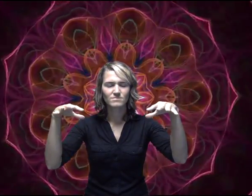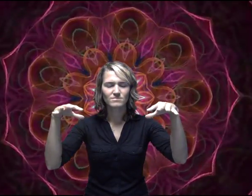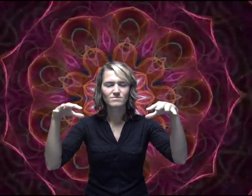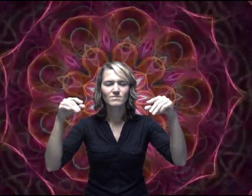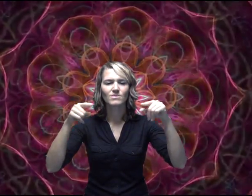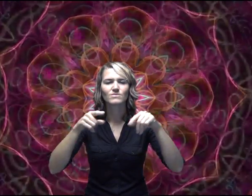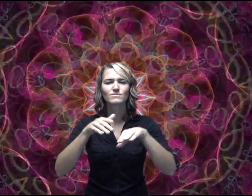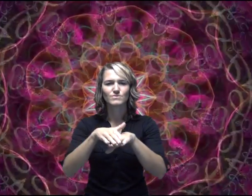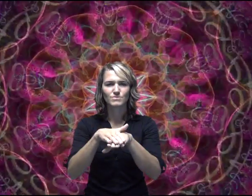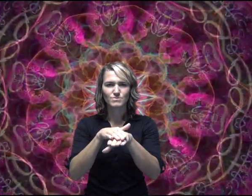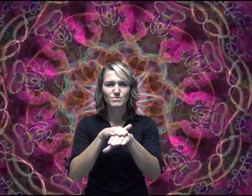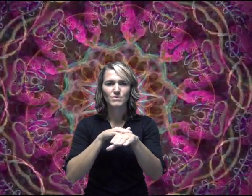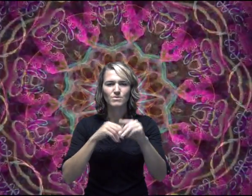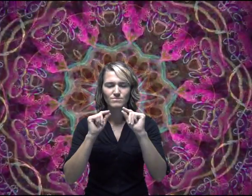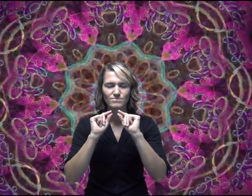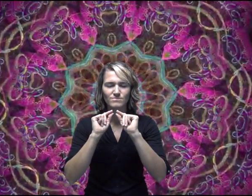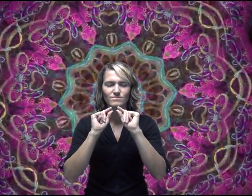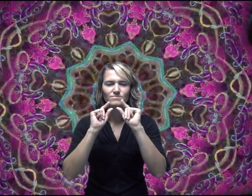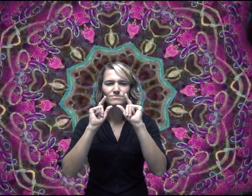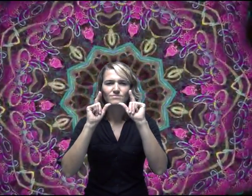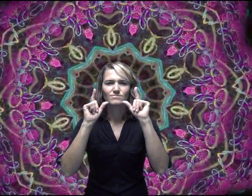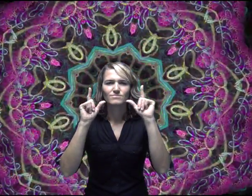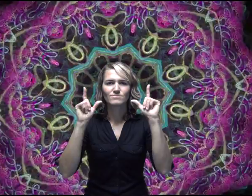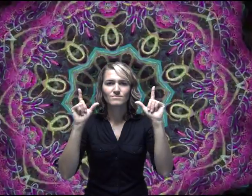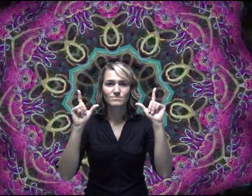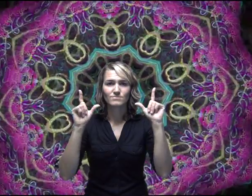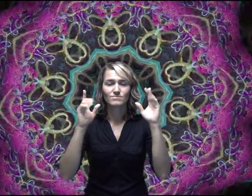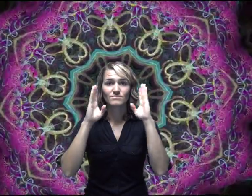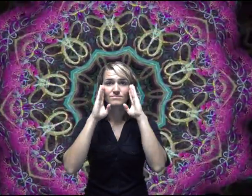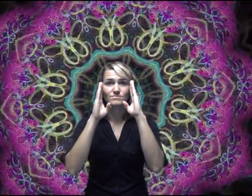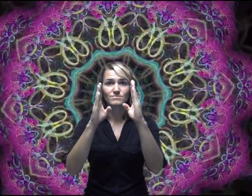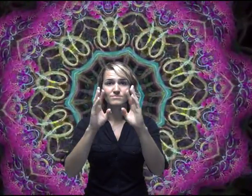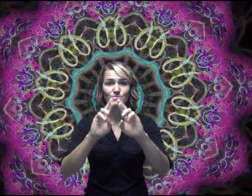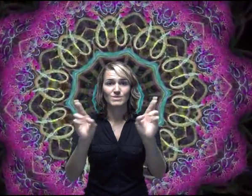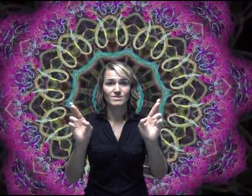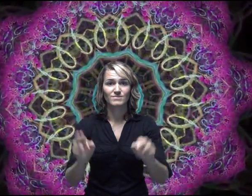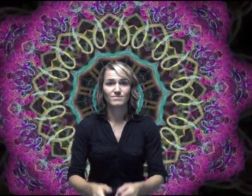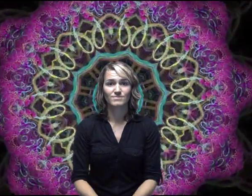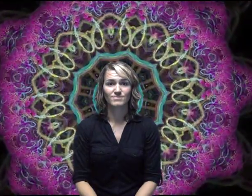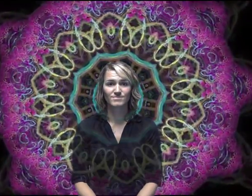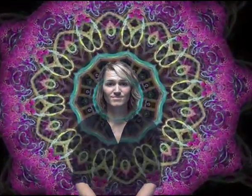Slowly open your eyes and turn your attention to the front of the room.